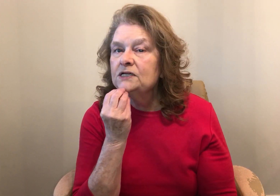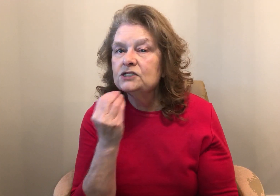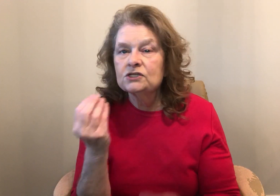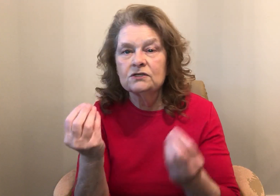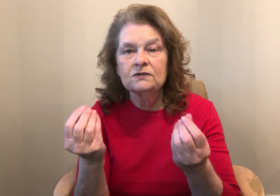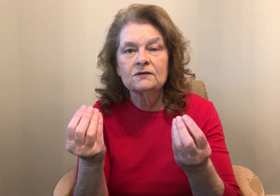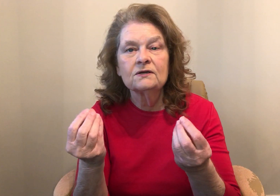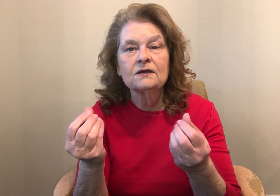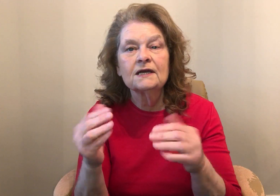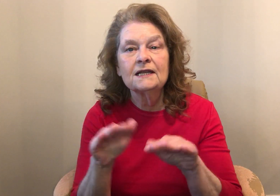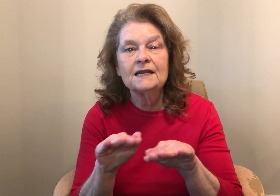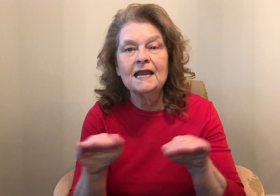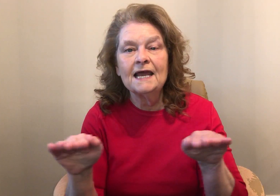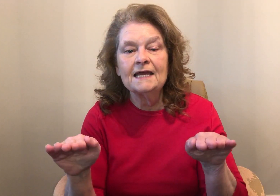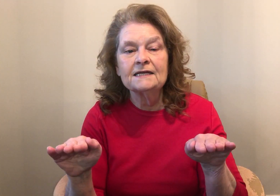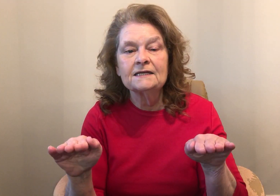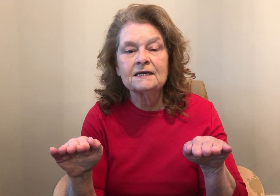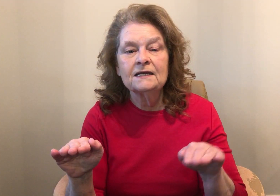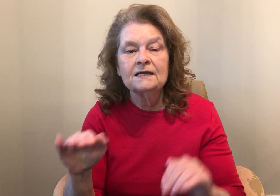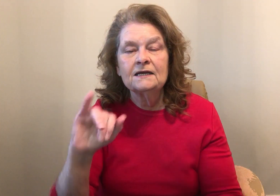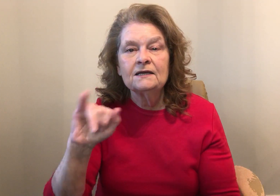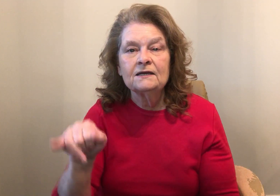Jewish land.